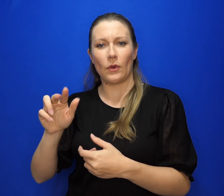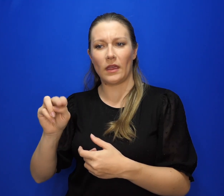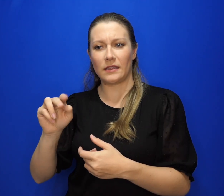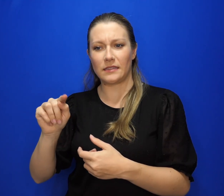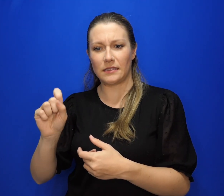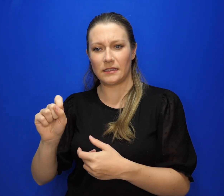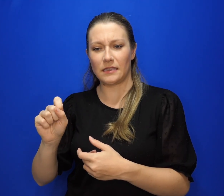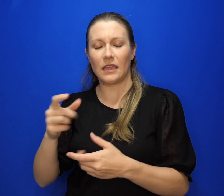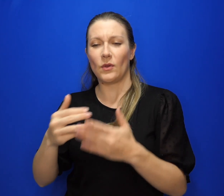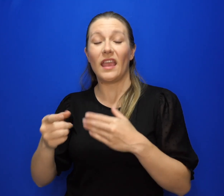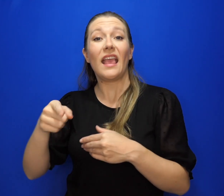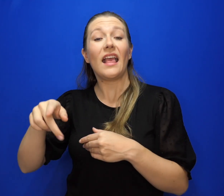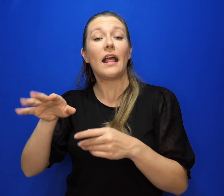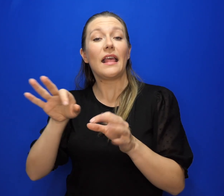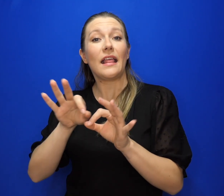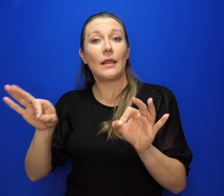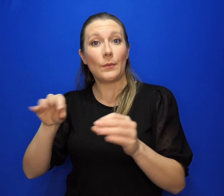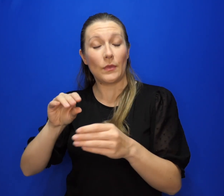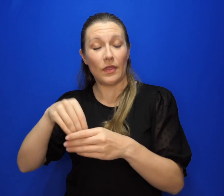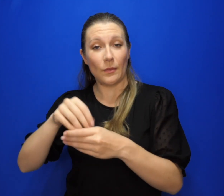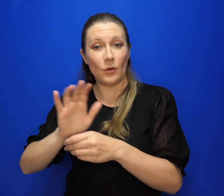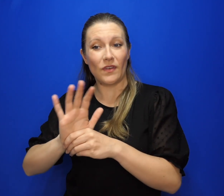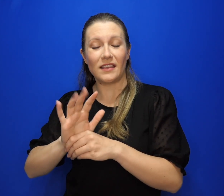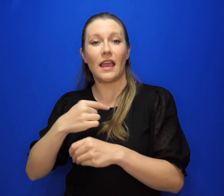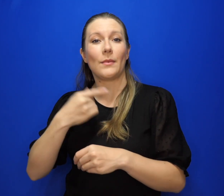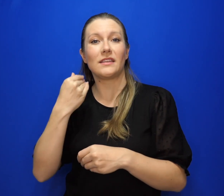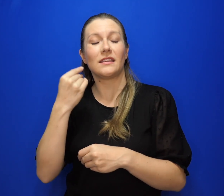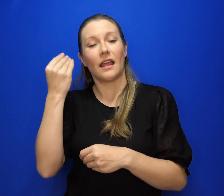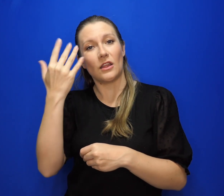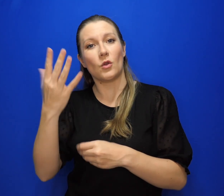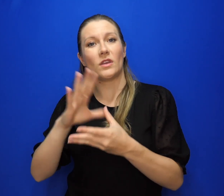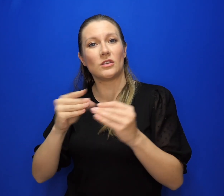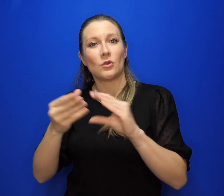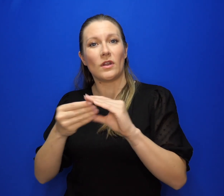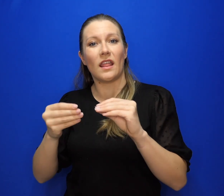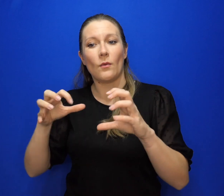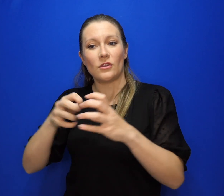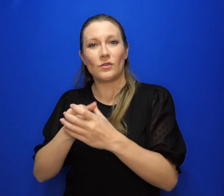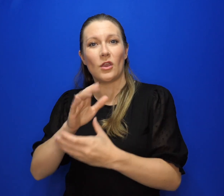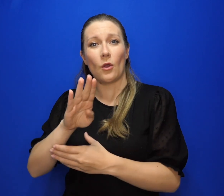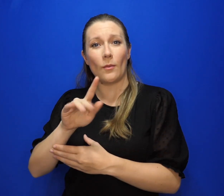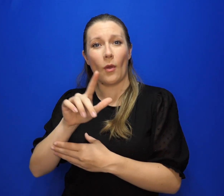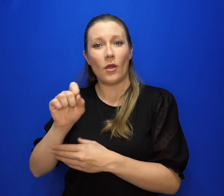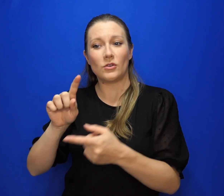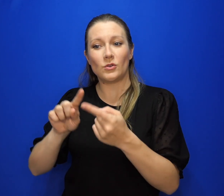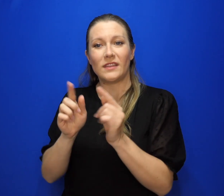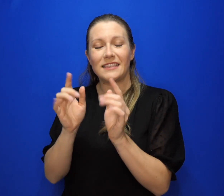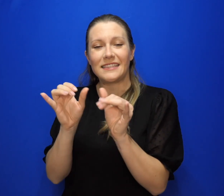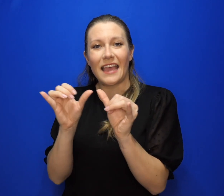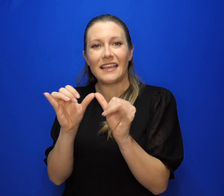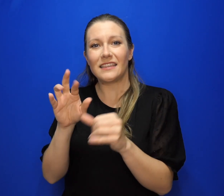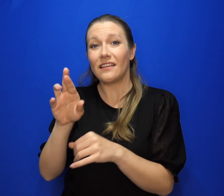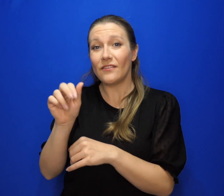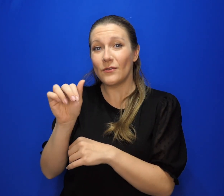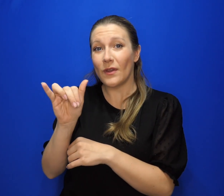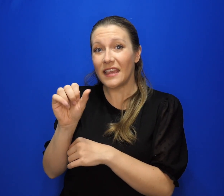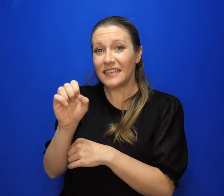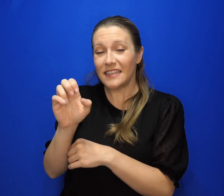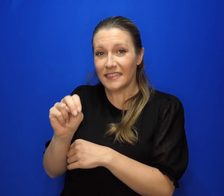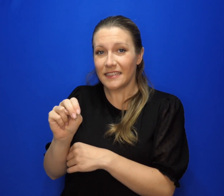raisins. And I think of that every time I think of this. And I have a story like that about somebody getting too much insulin, which I will tell. Oh, awesome. Later. Let me just